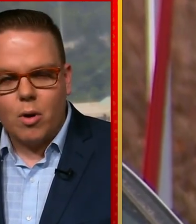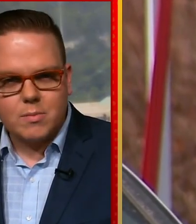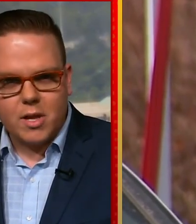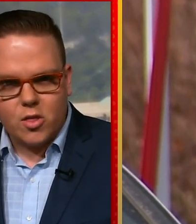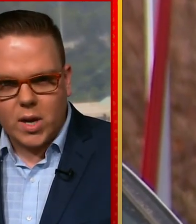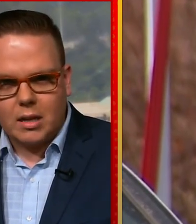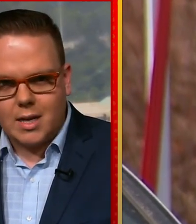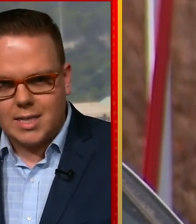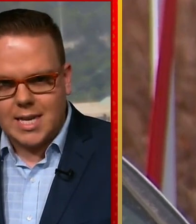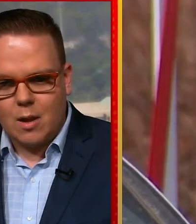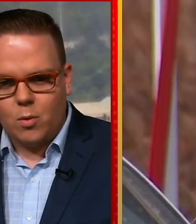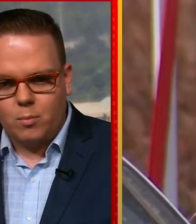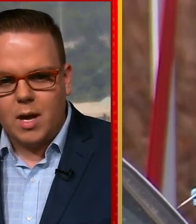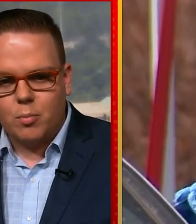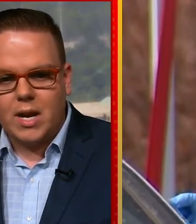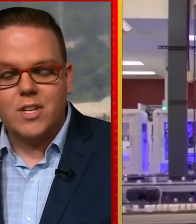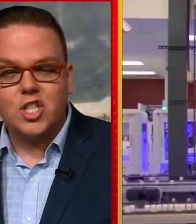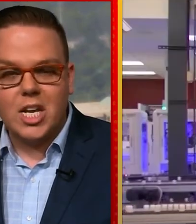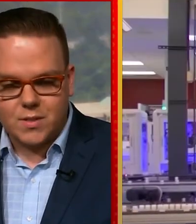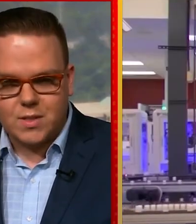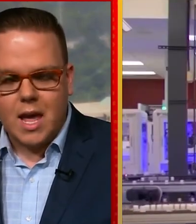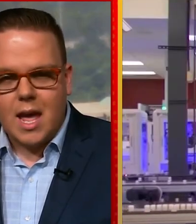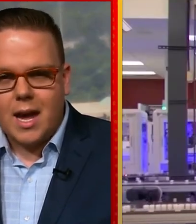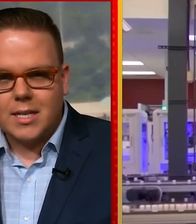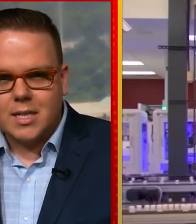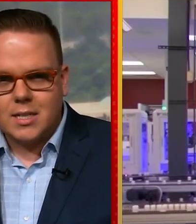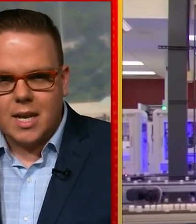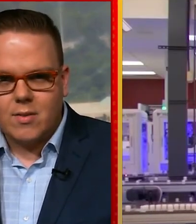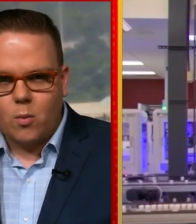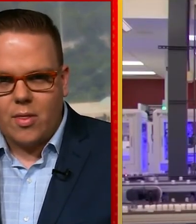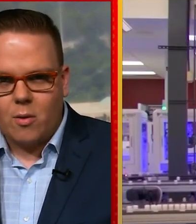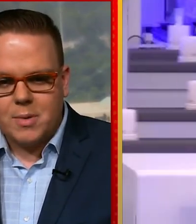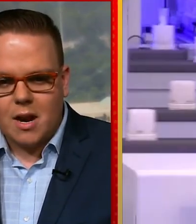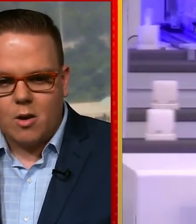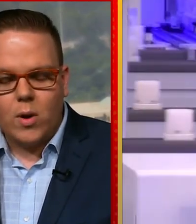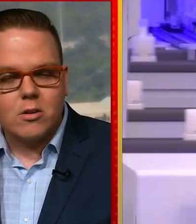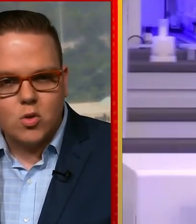hour, approximately 3 o'clock today, we'll bring in the chiefs to